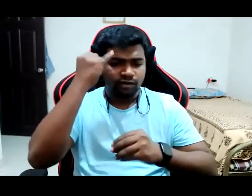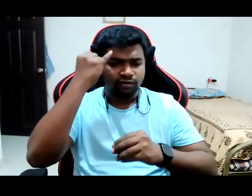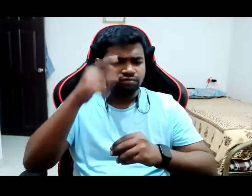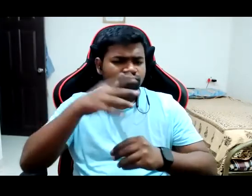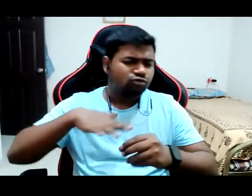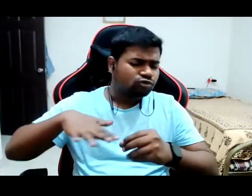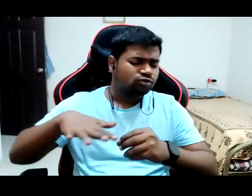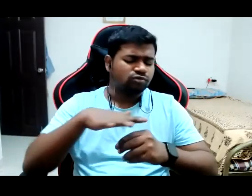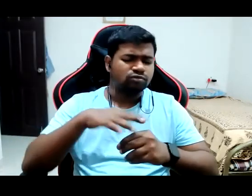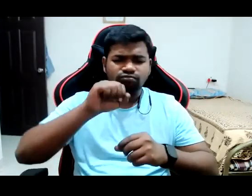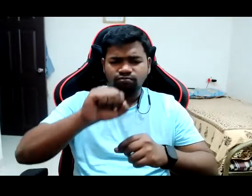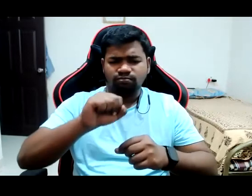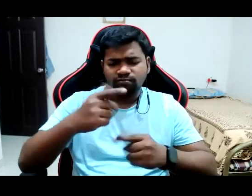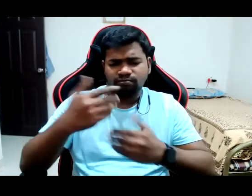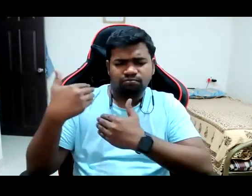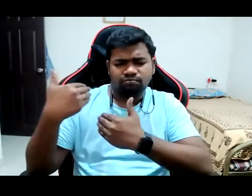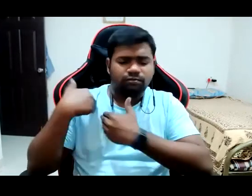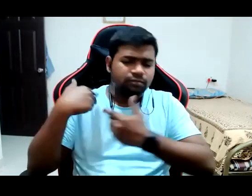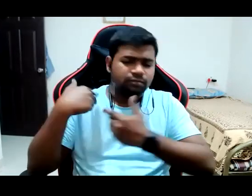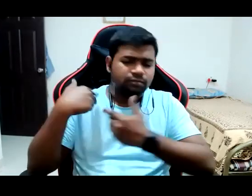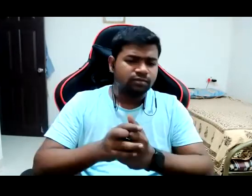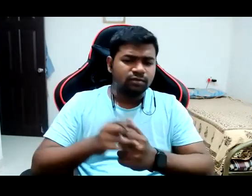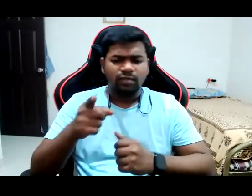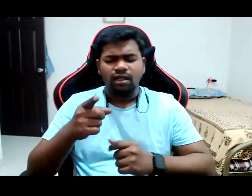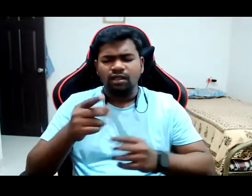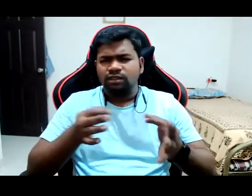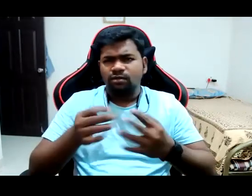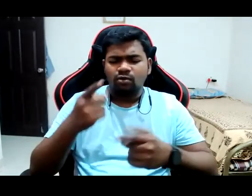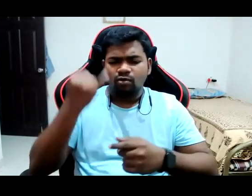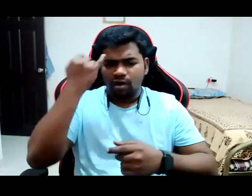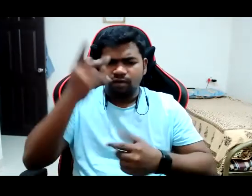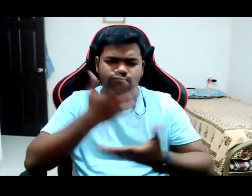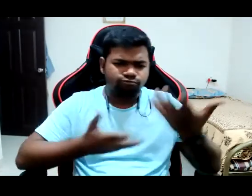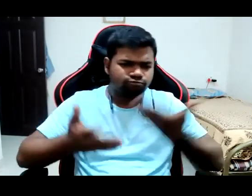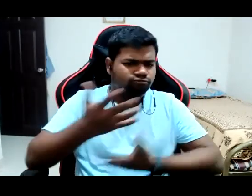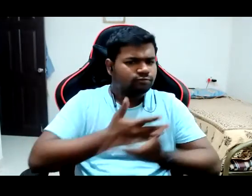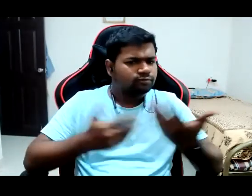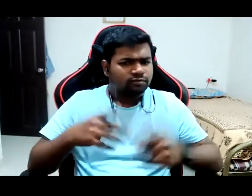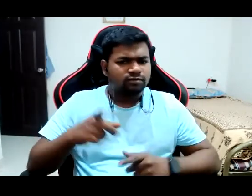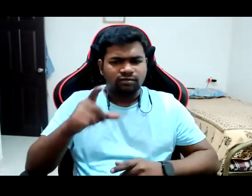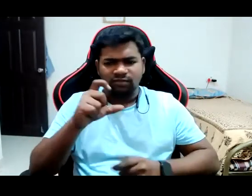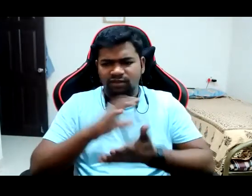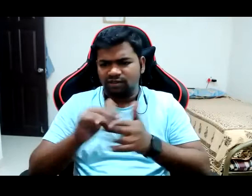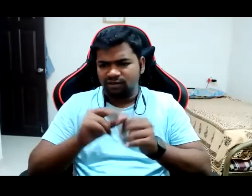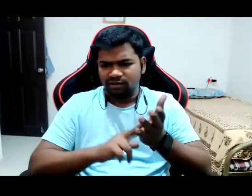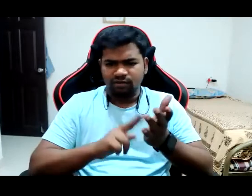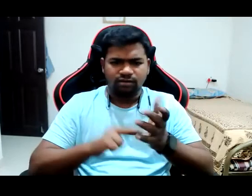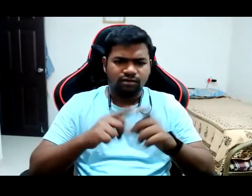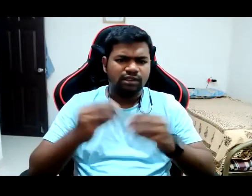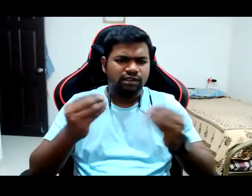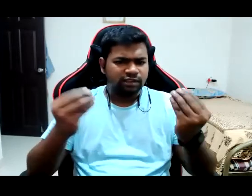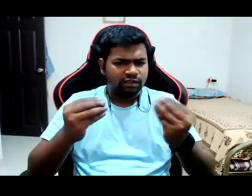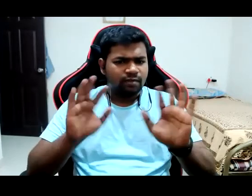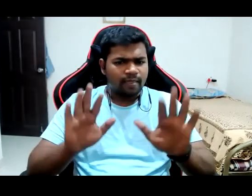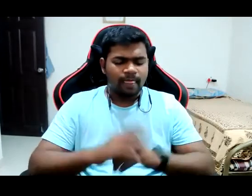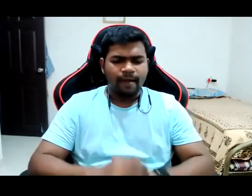on you. Like if you, let's say there's an idea that is being discussed on the ideas channel right now. So there are already a couple of channels on Discord.